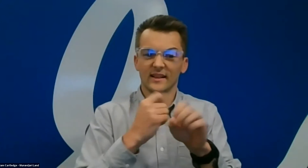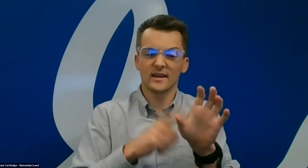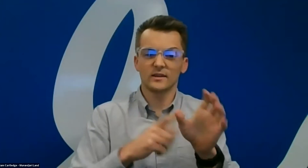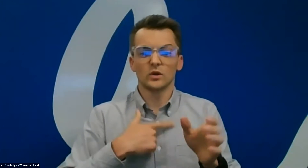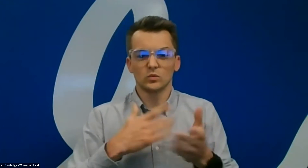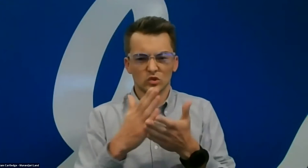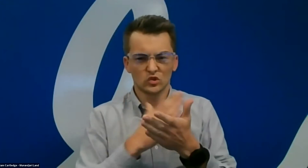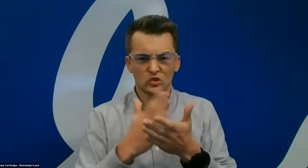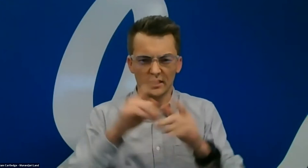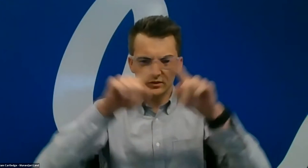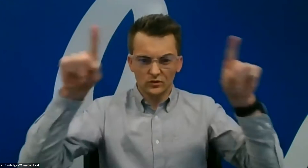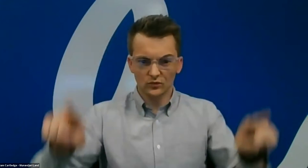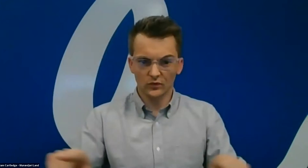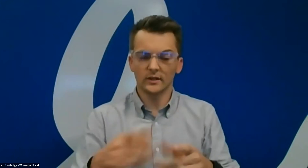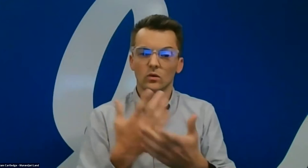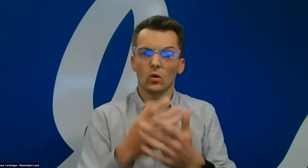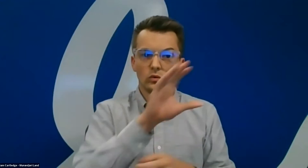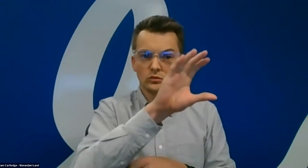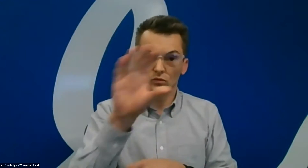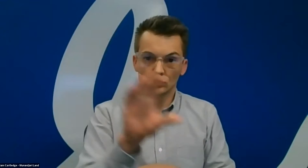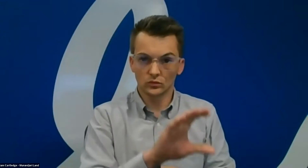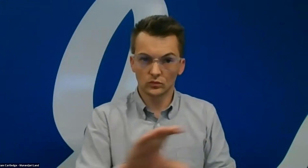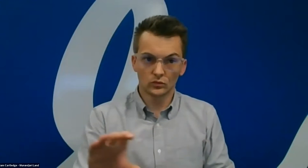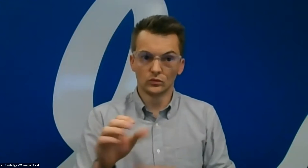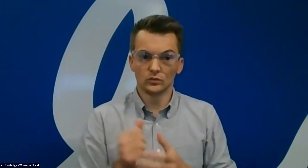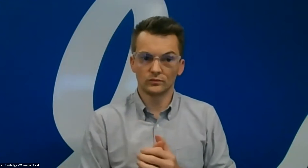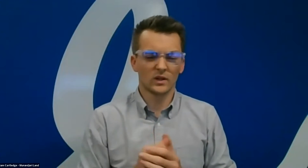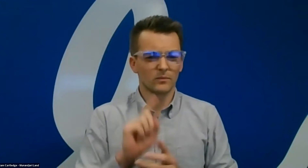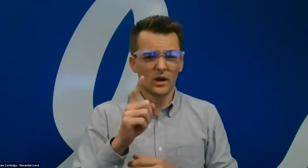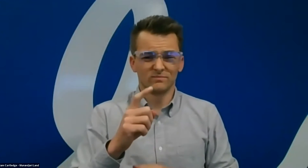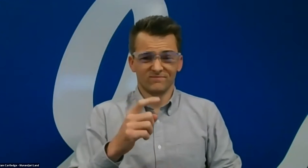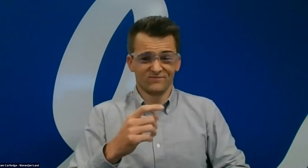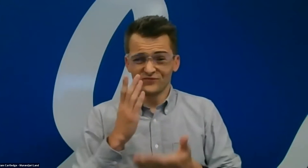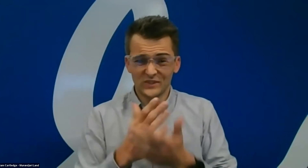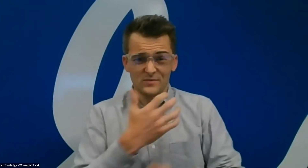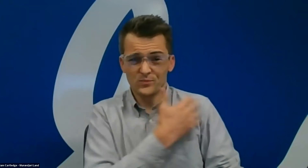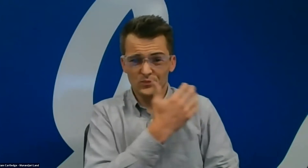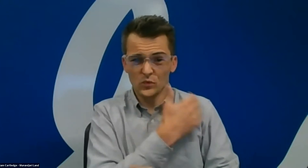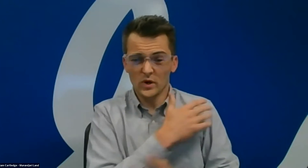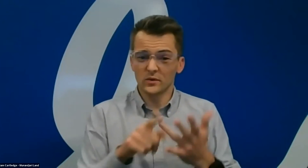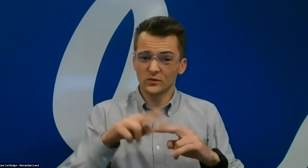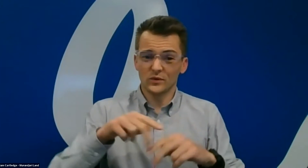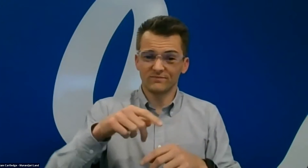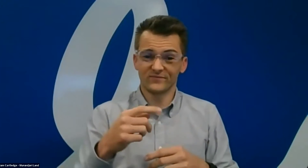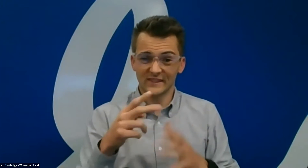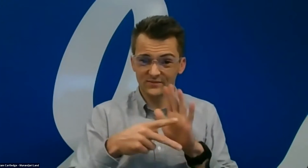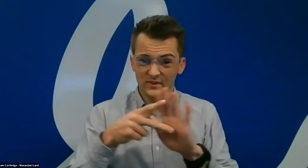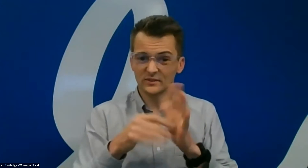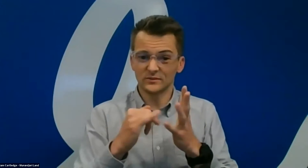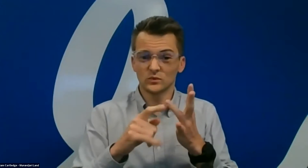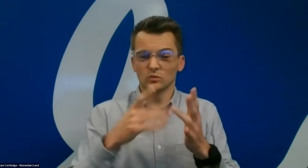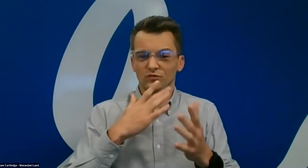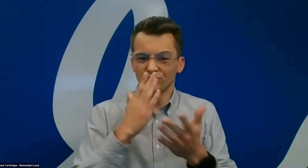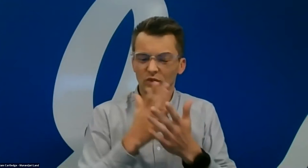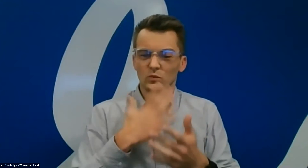Now, just be aware that the videos may be a little laggy because we're on Zoom this evening, but we're